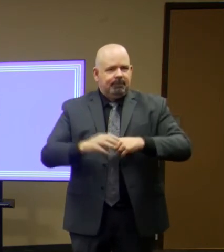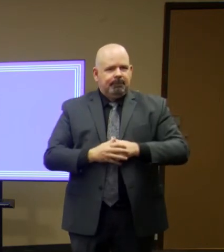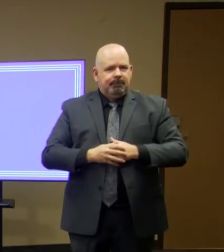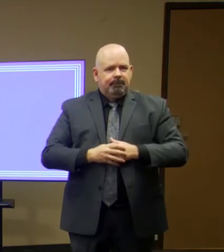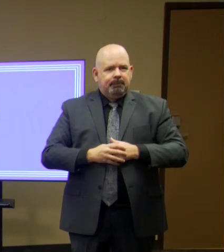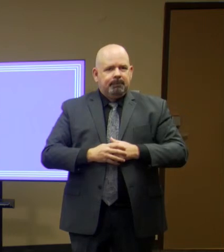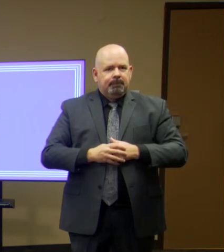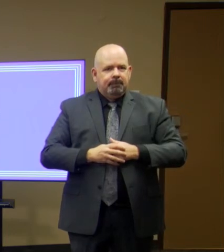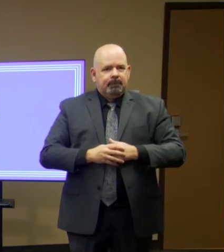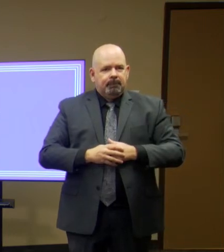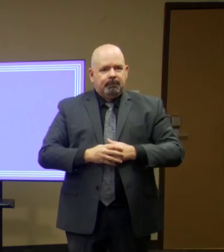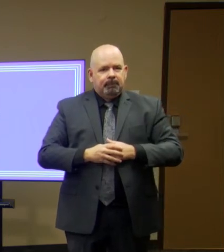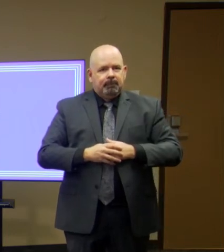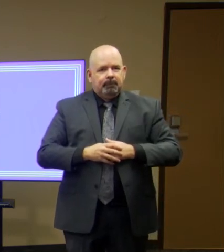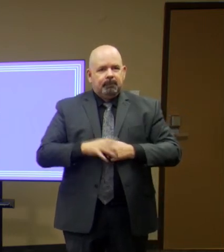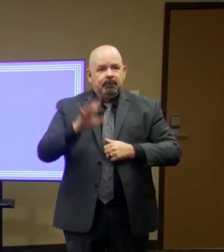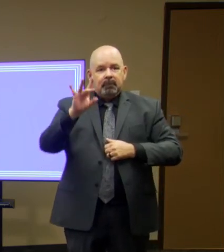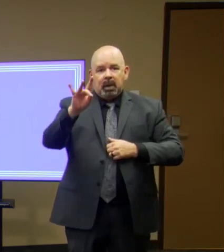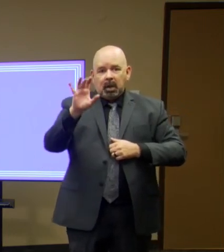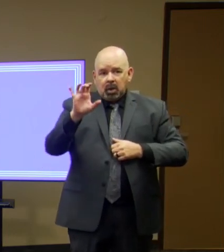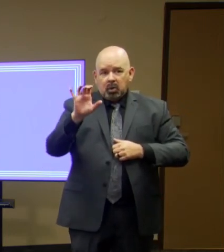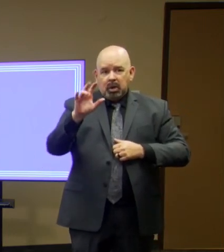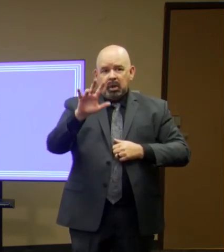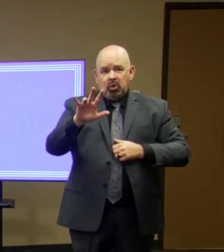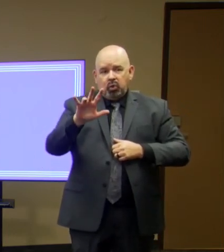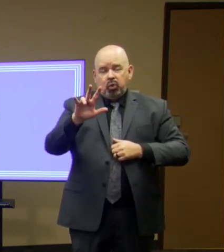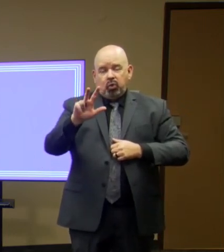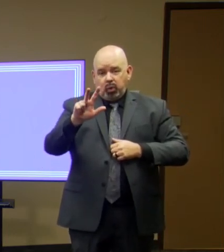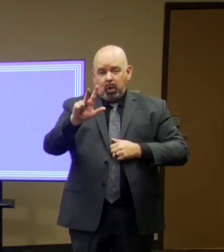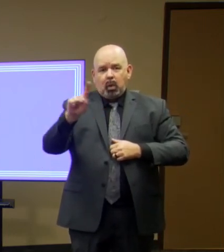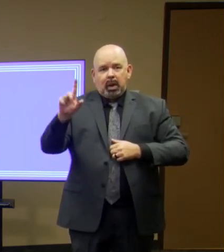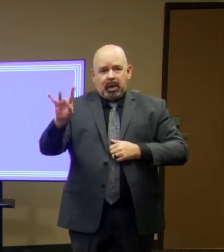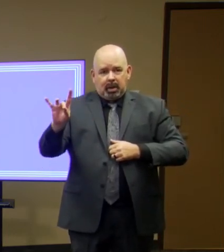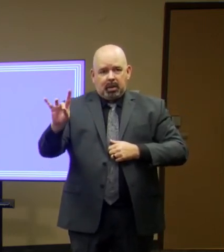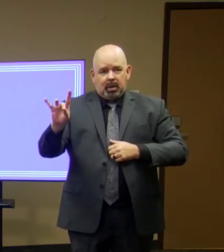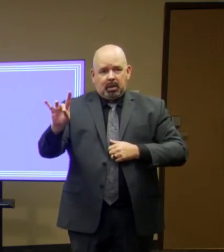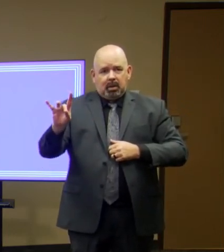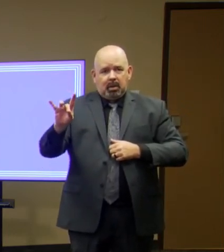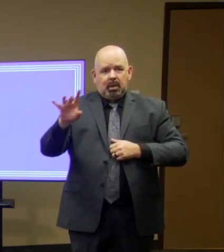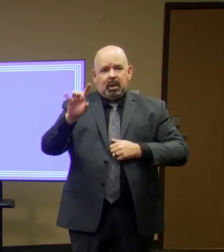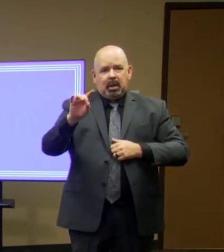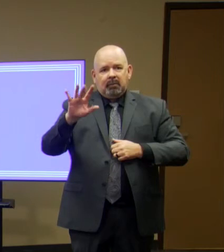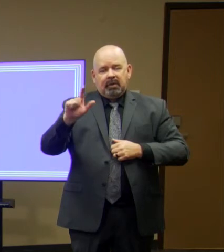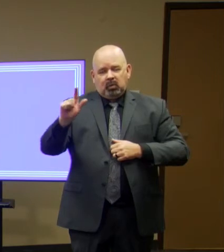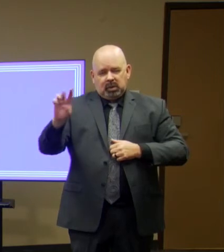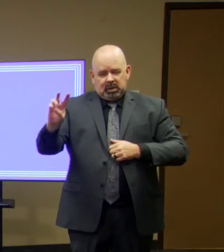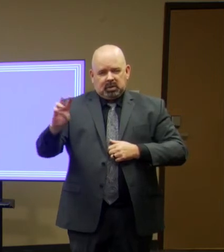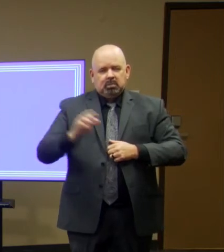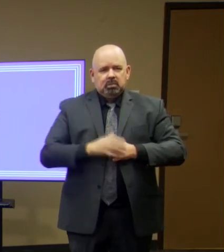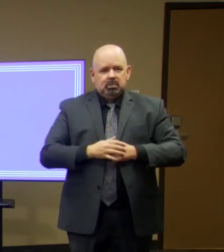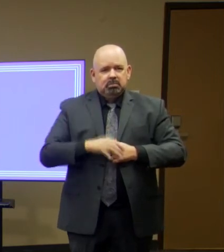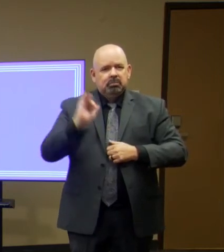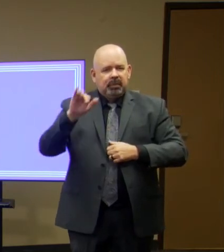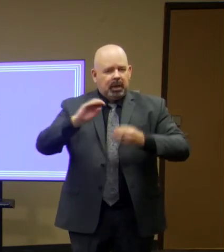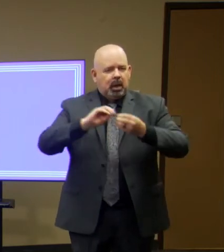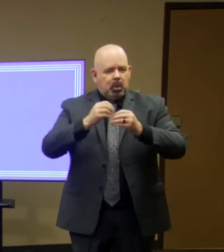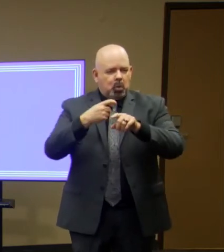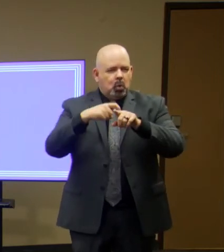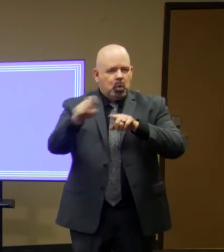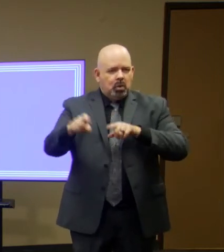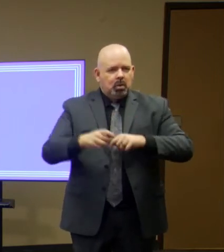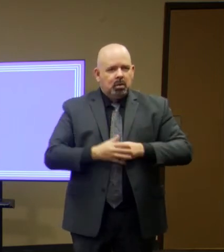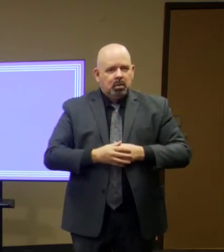1-800-318-2596. There are a lot of folks out there selling insurance, but the only way to access your subsidies is to